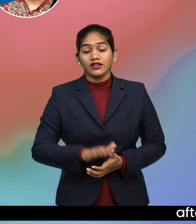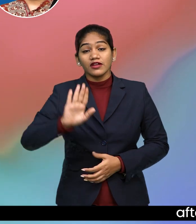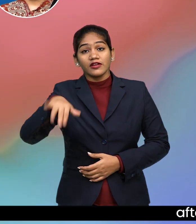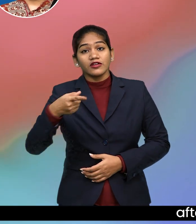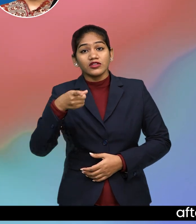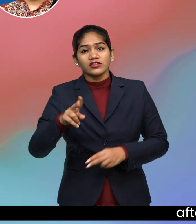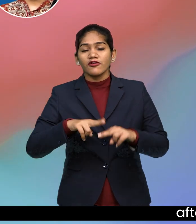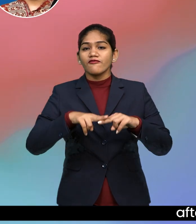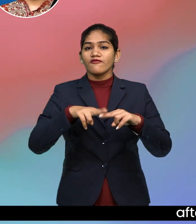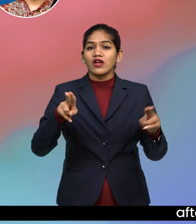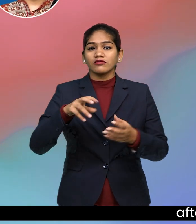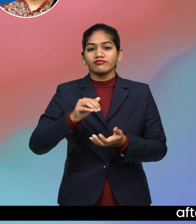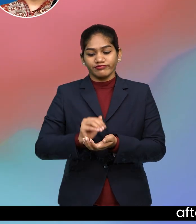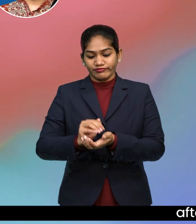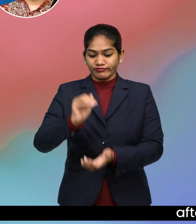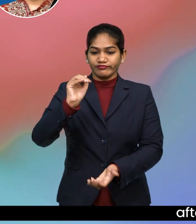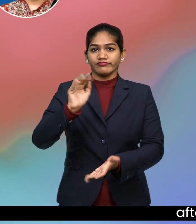after they fully mature